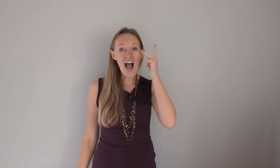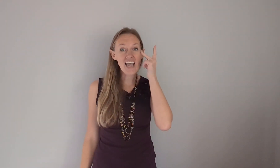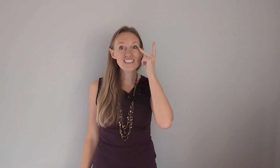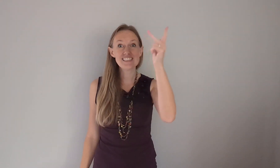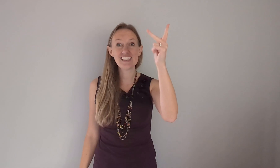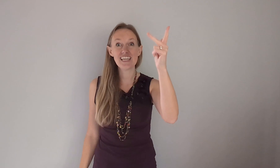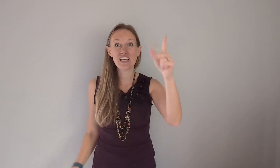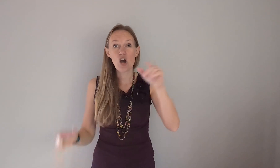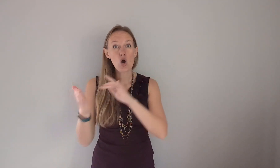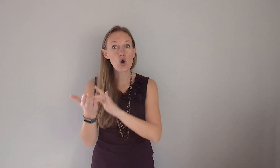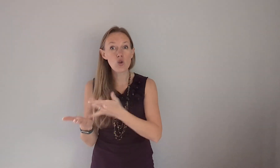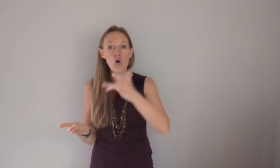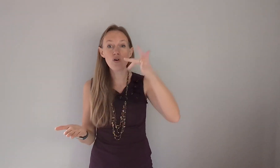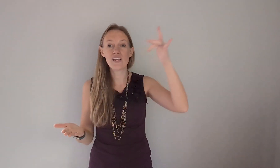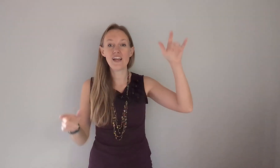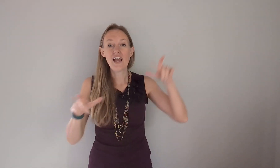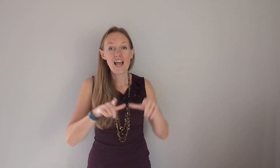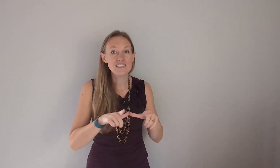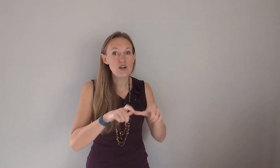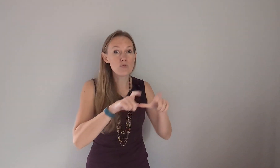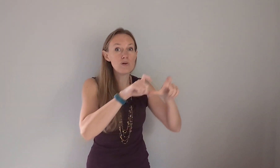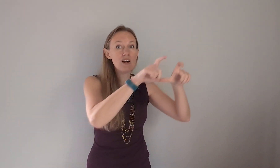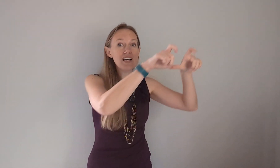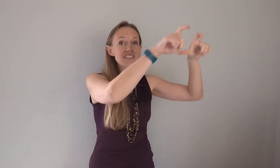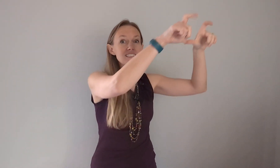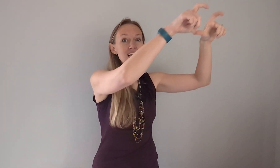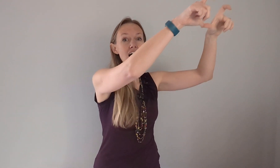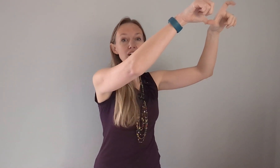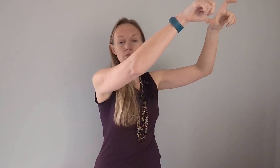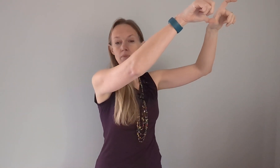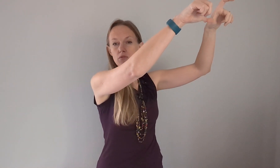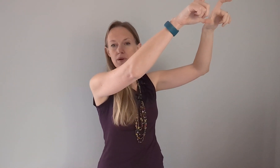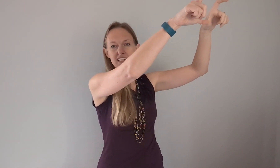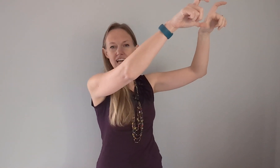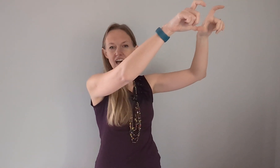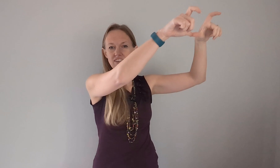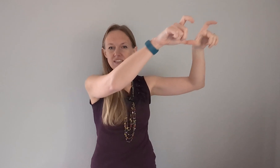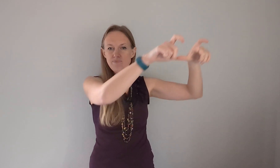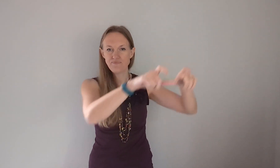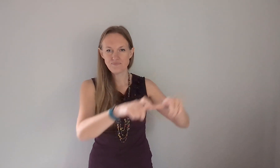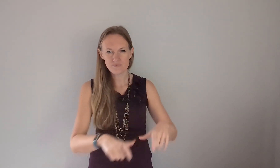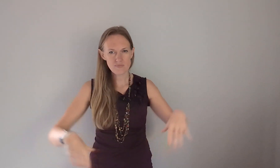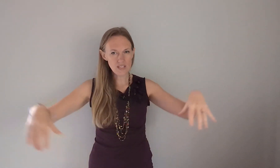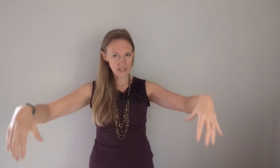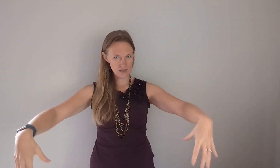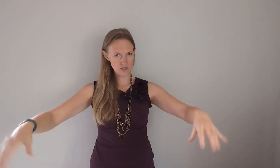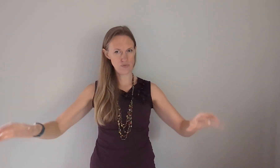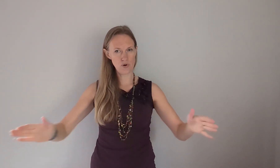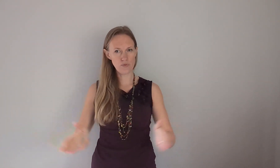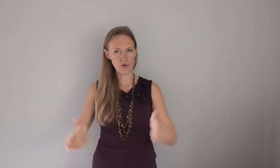I see glory as I run inside. Remember, we're running to heaven. Okay, the throne